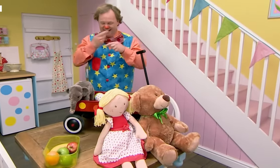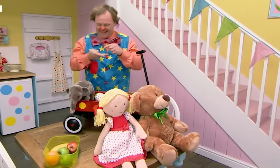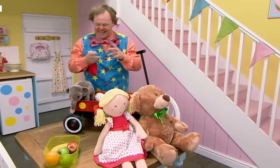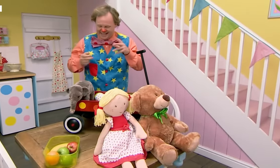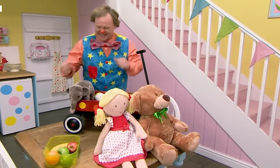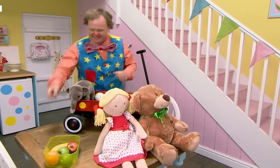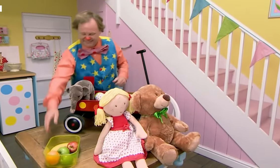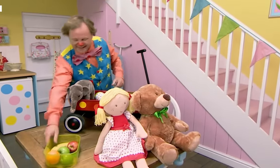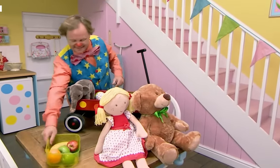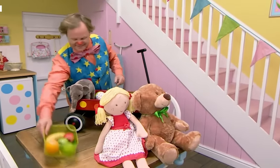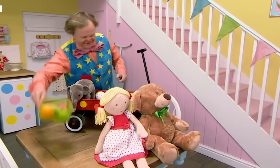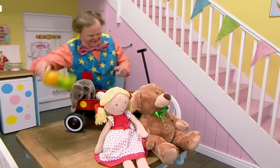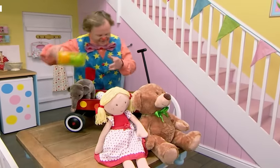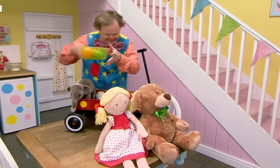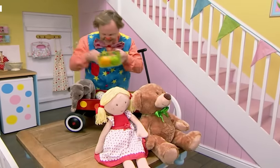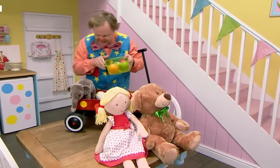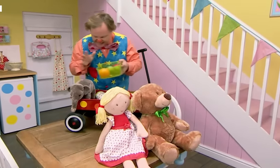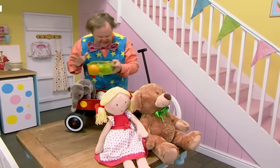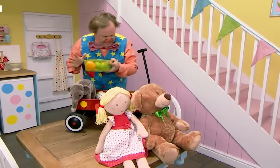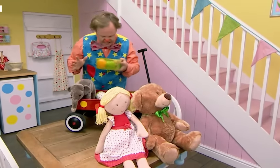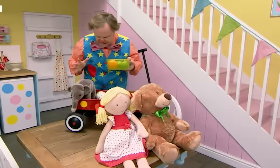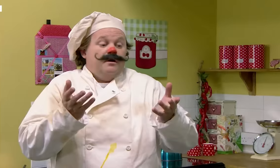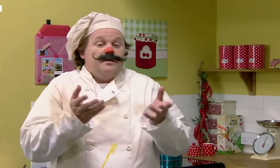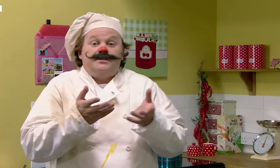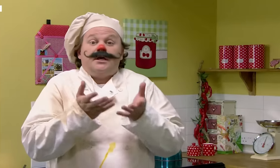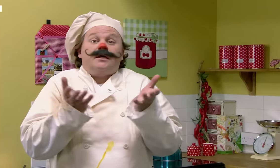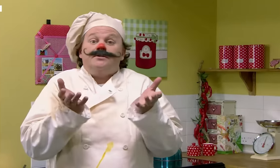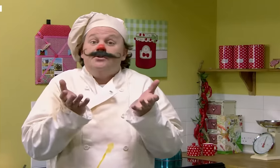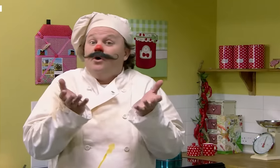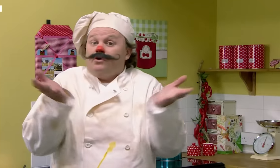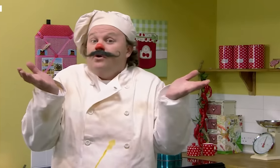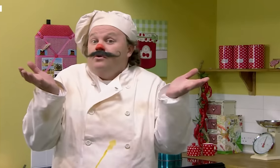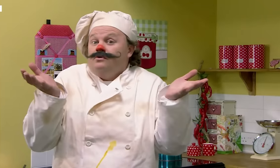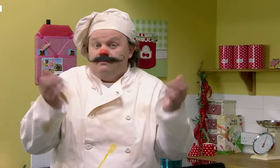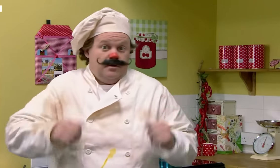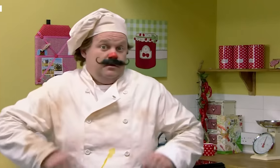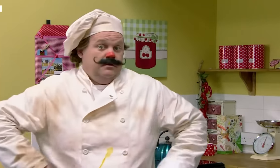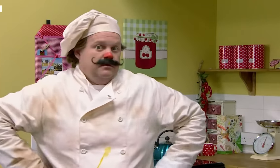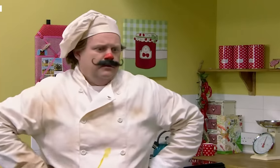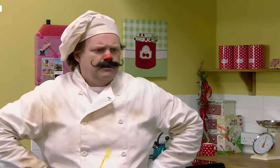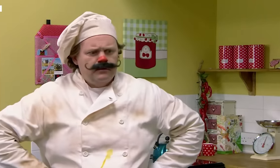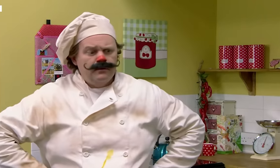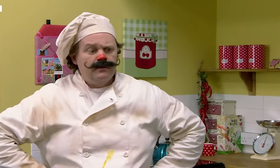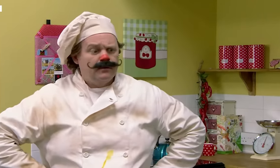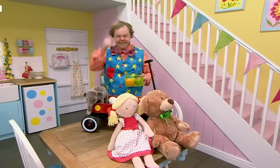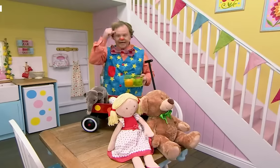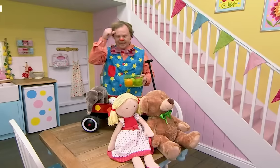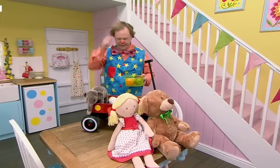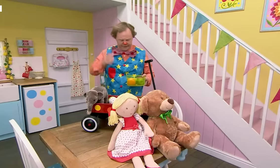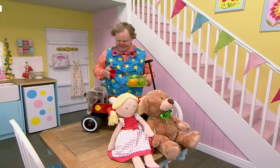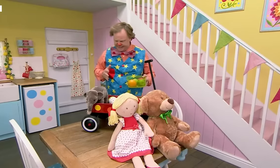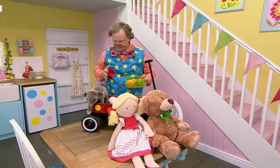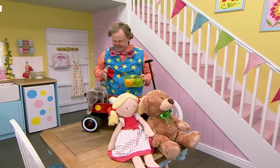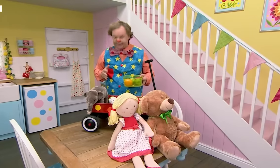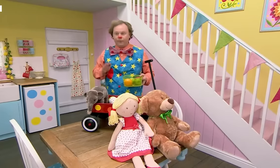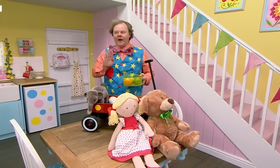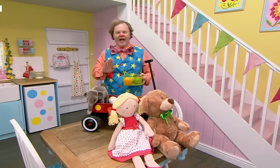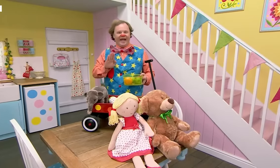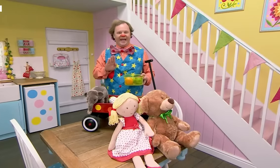Tumble. Fresh fruit. But there is no room. Oh, I know.